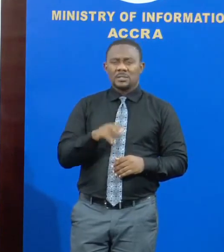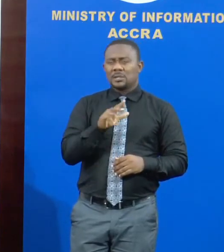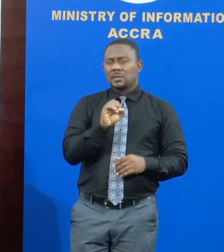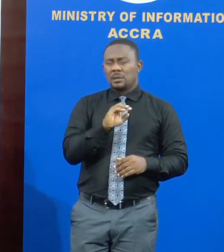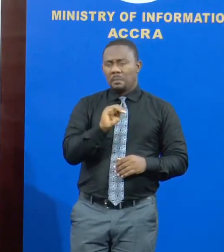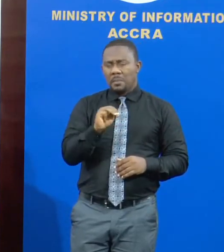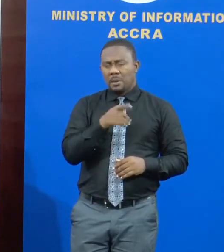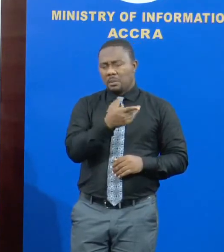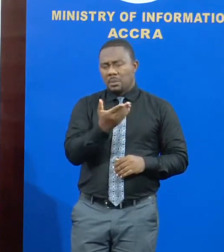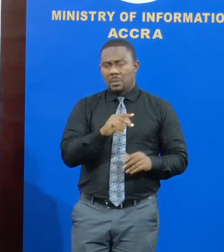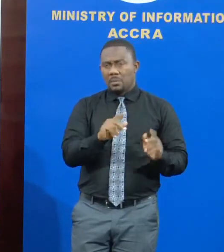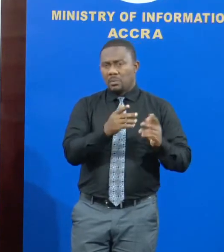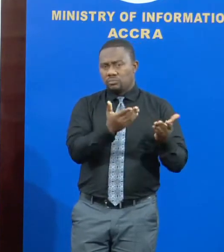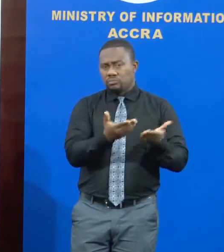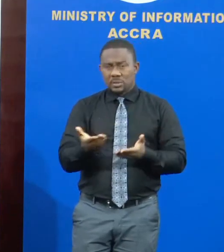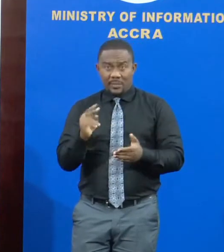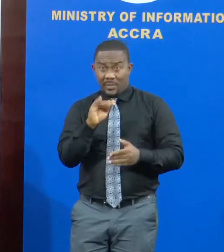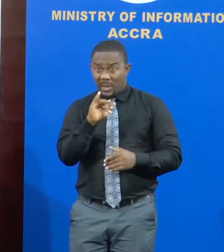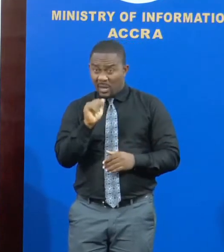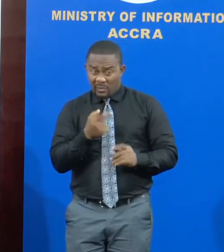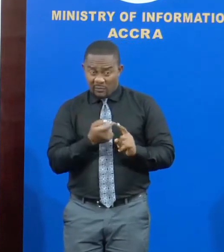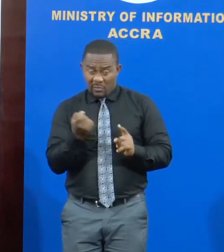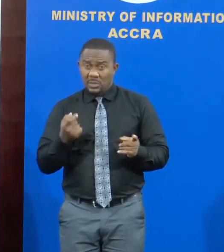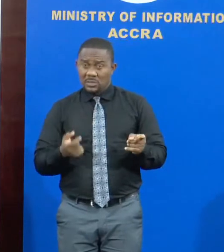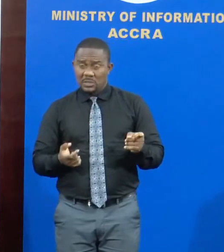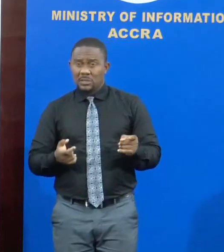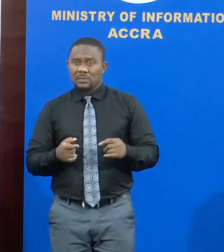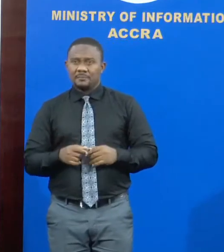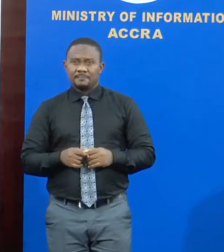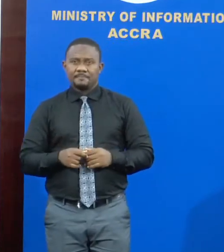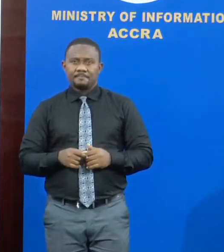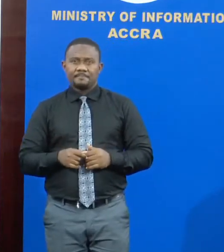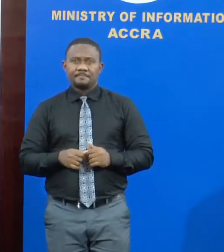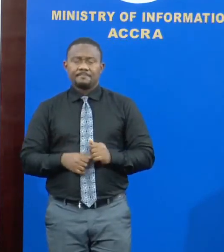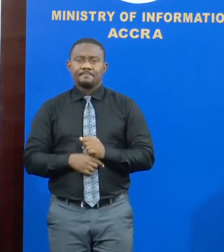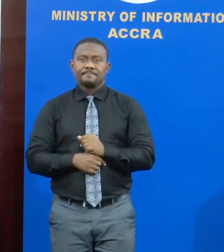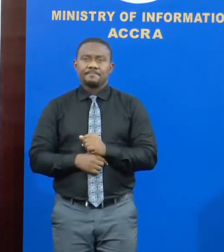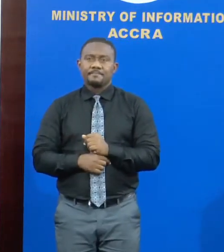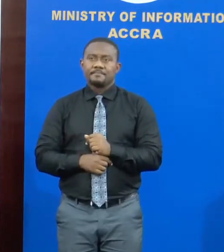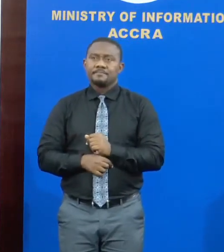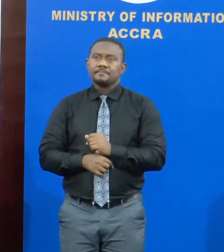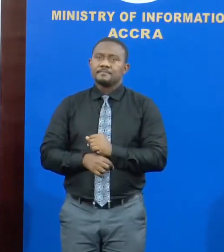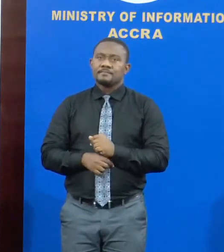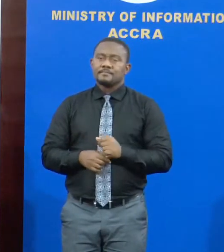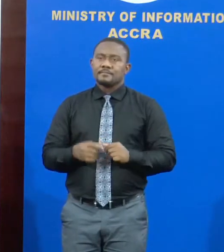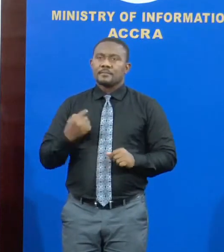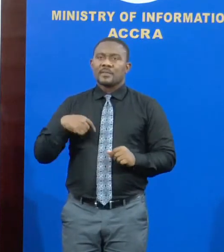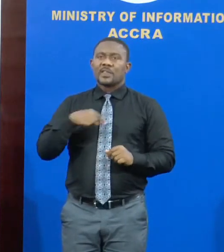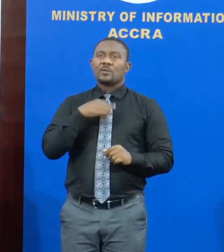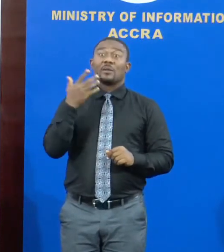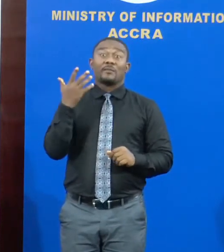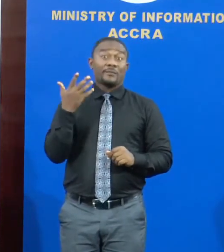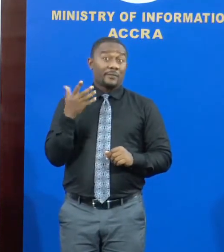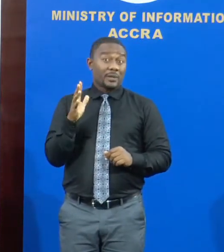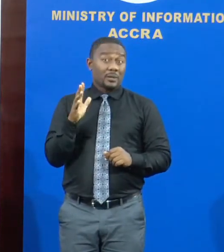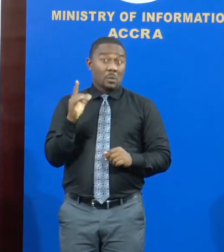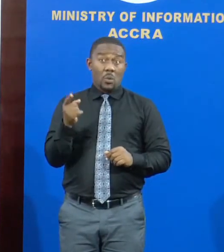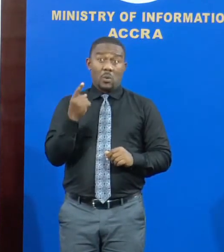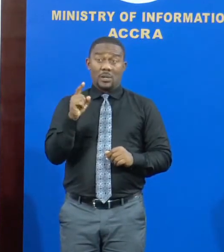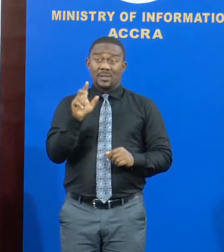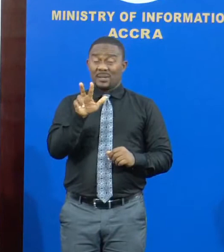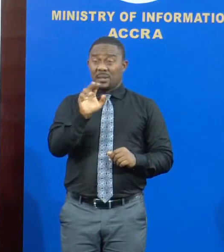from the NIA when they finish registering, we would have paid just about $3